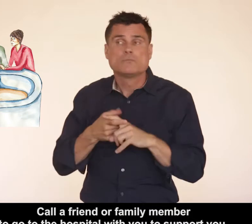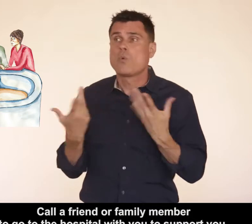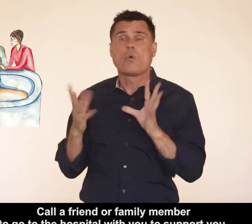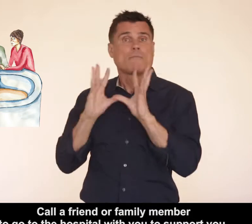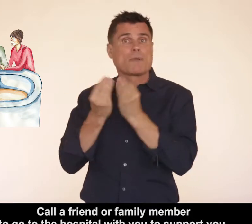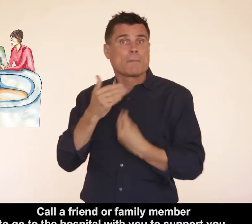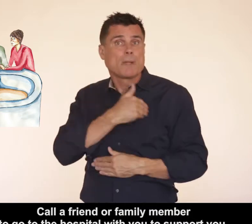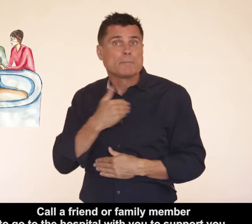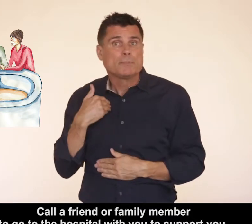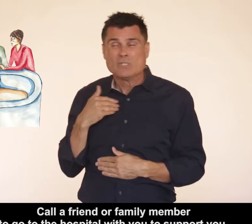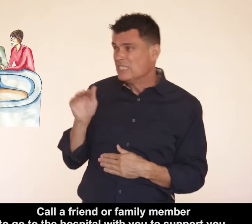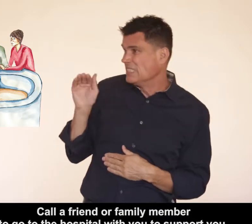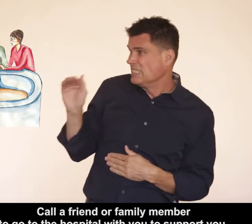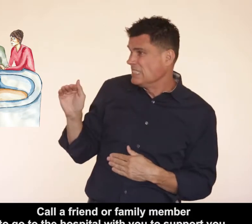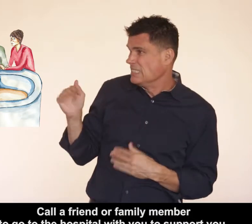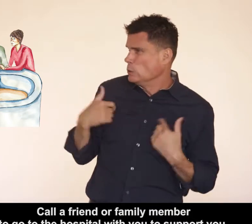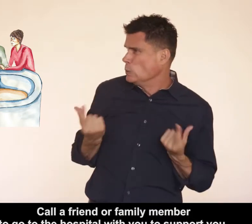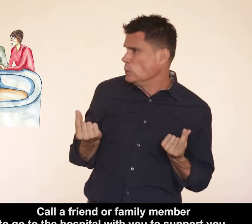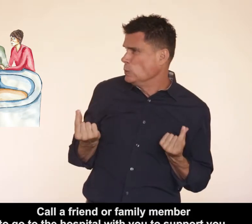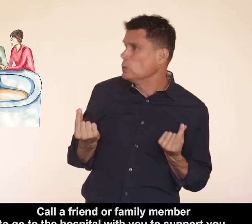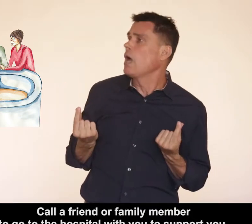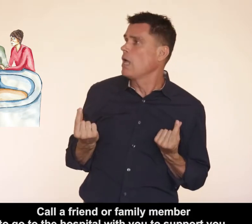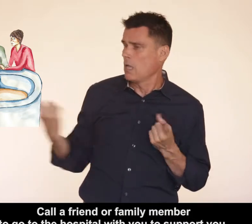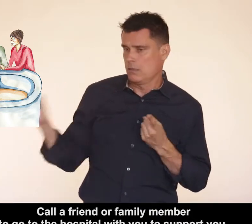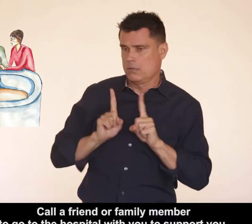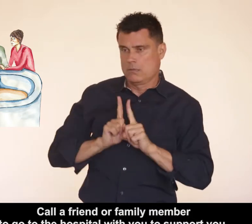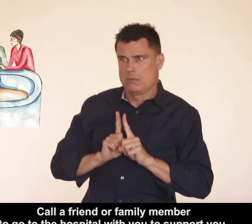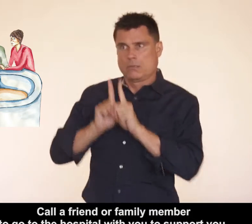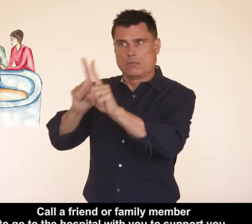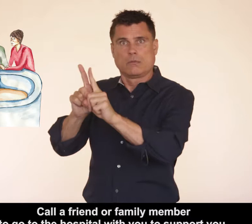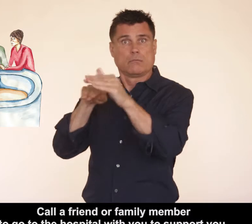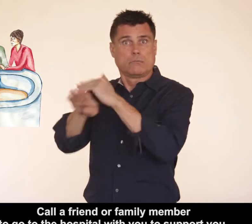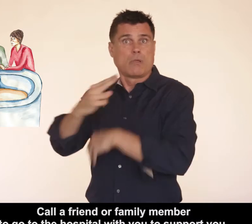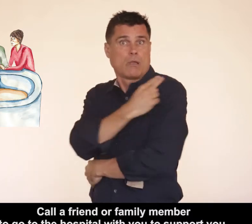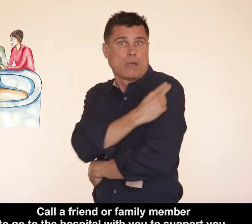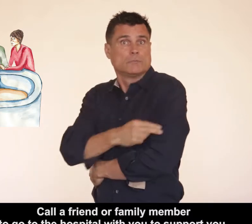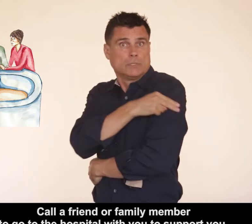Call a friend or family member to go to the hospital with you to support you.